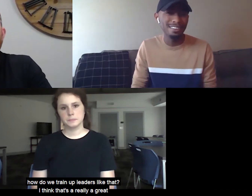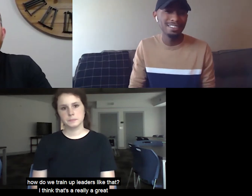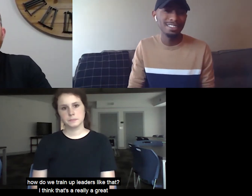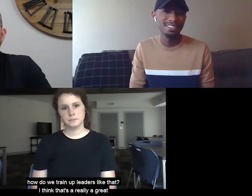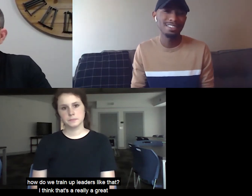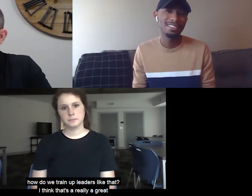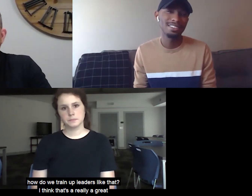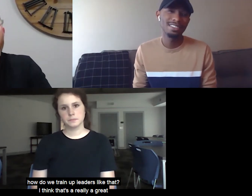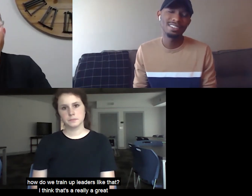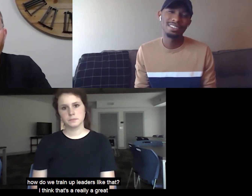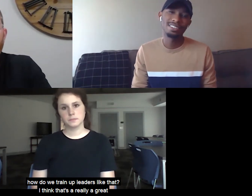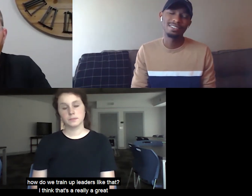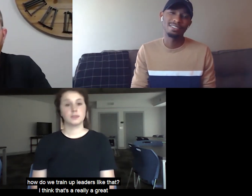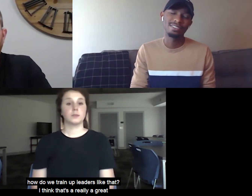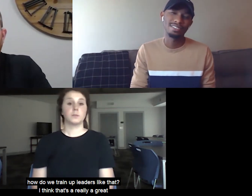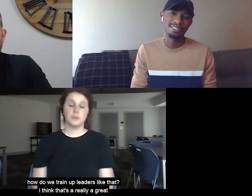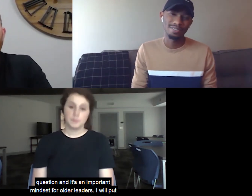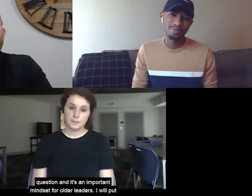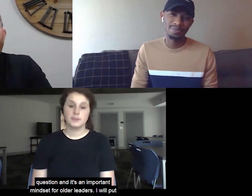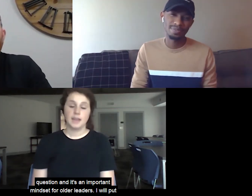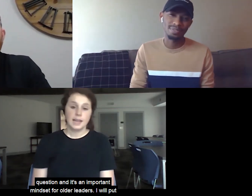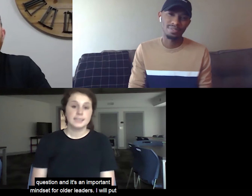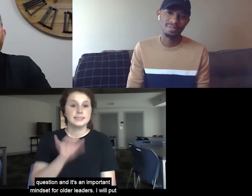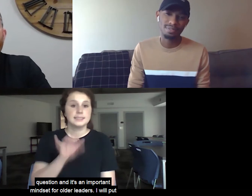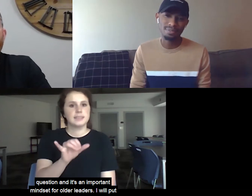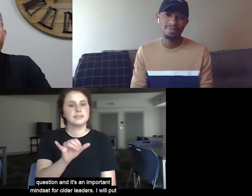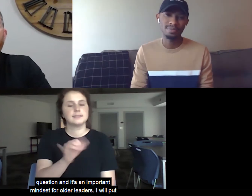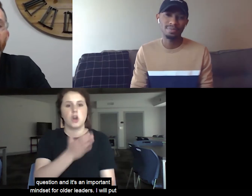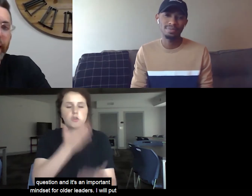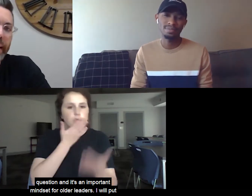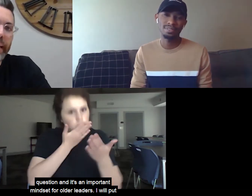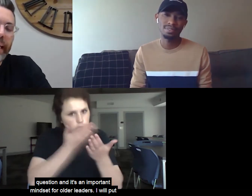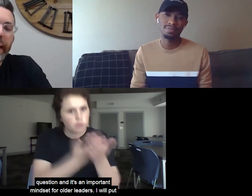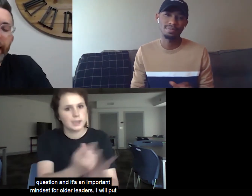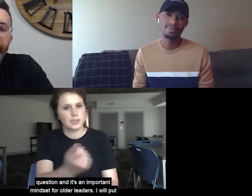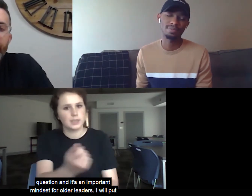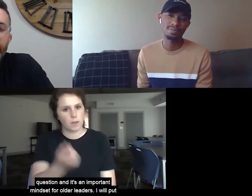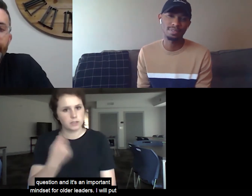that? And I think I think it's a great question,